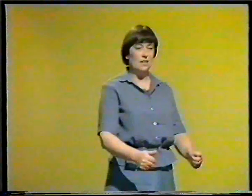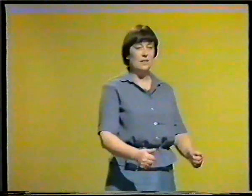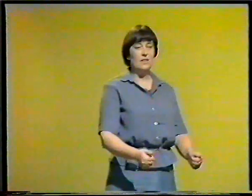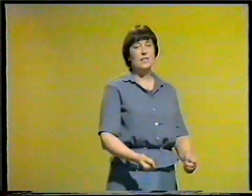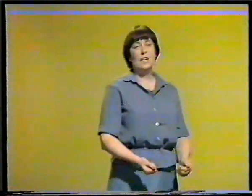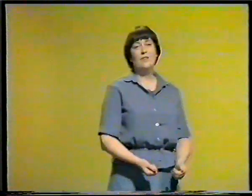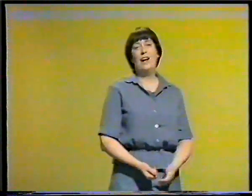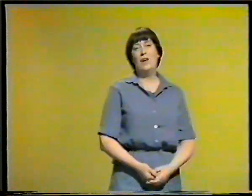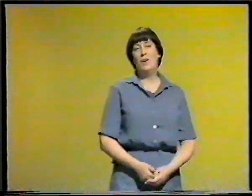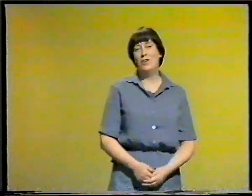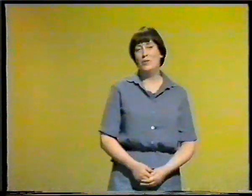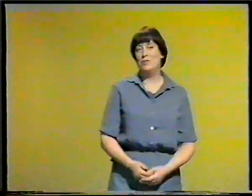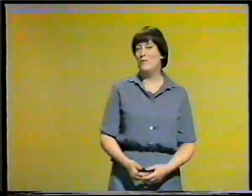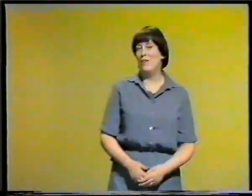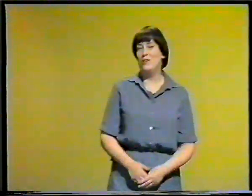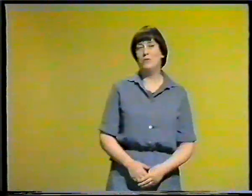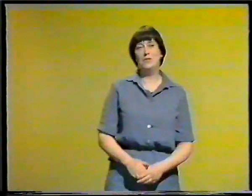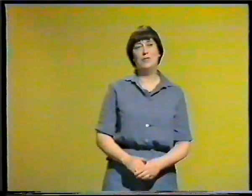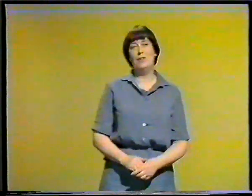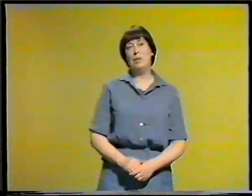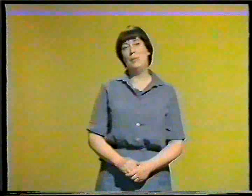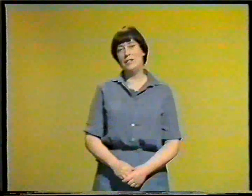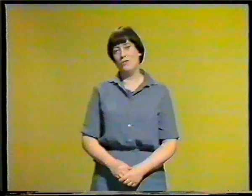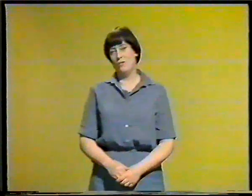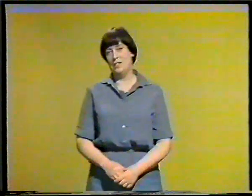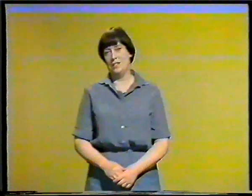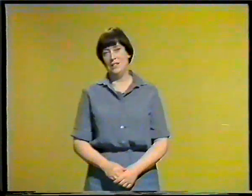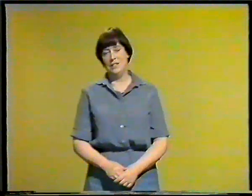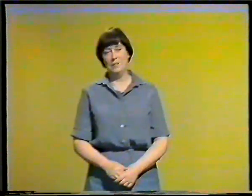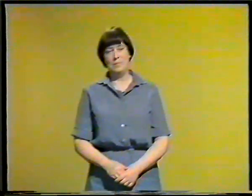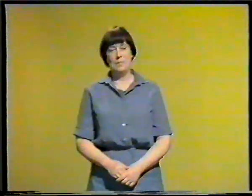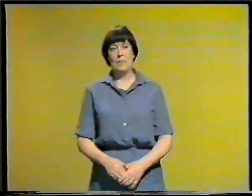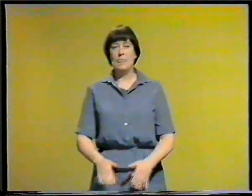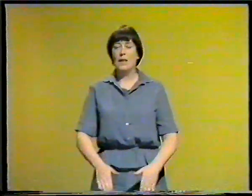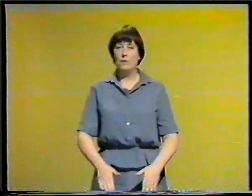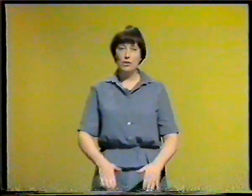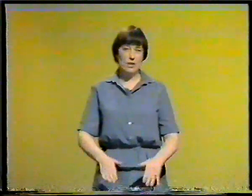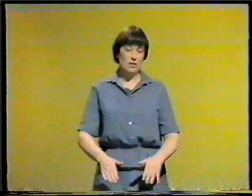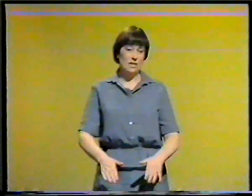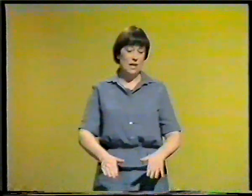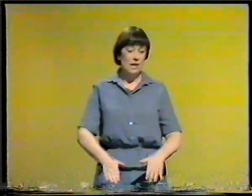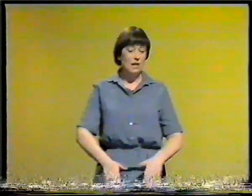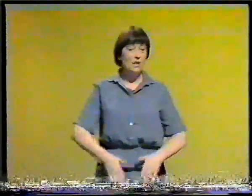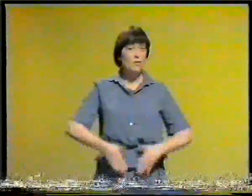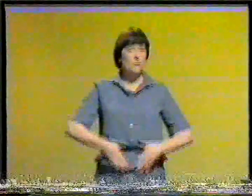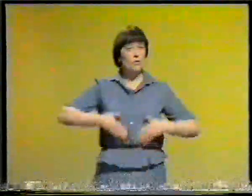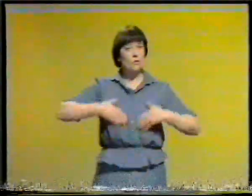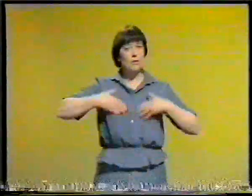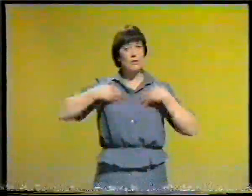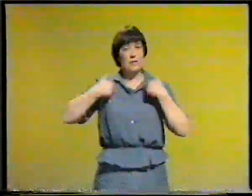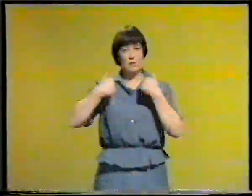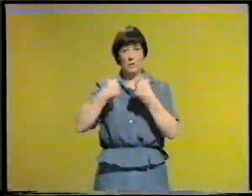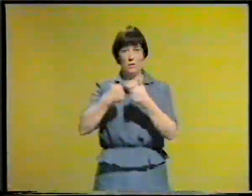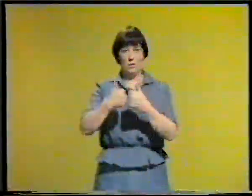And a sign for how are you? It's very useful, a very pleasant greeting. What you're actually saying is all your body